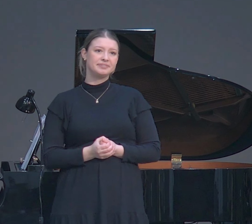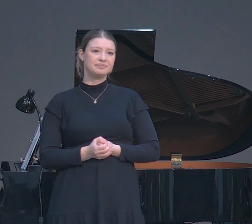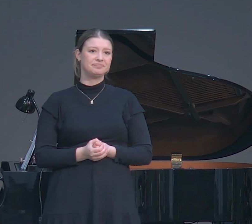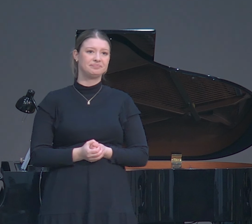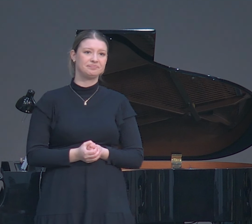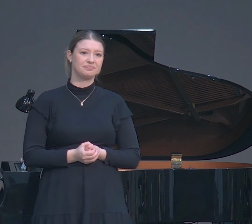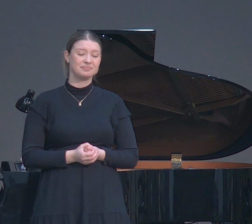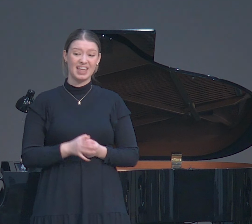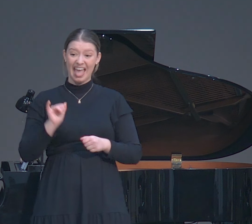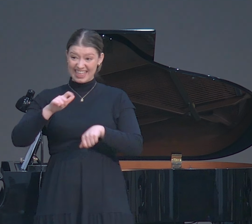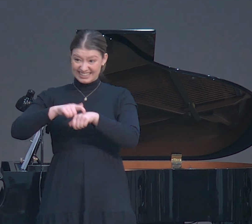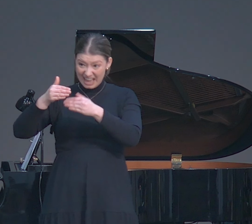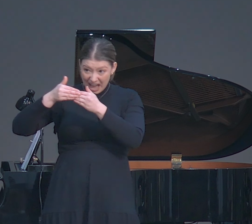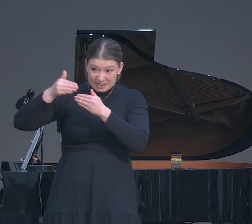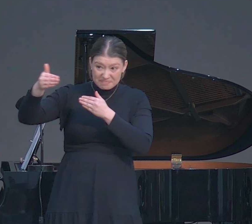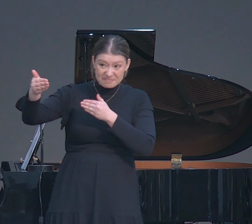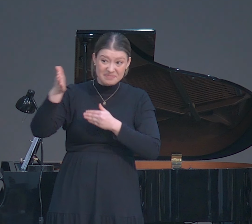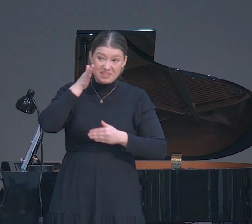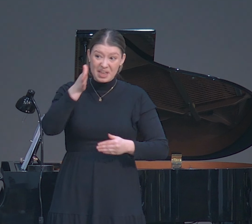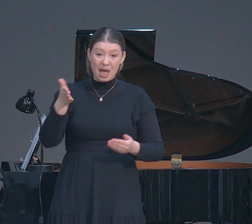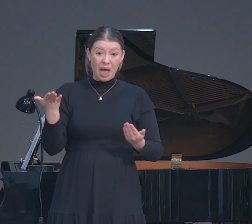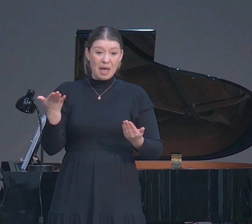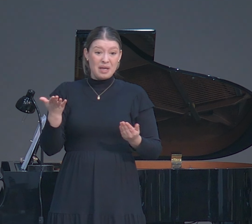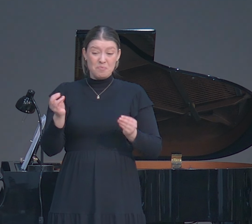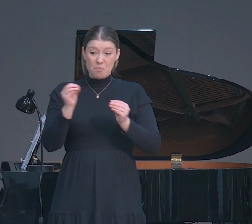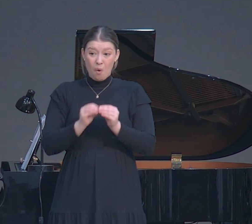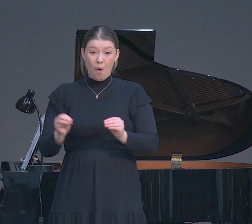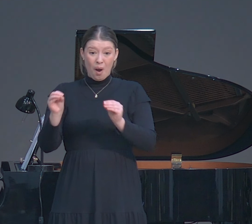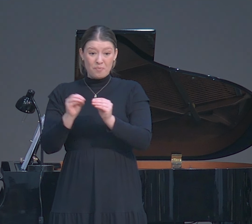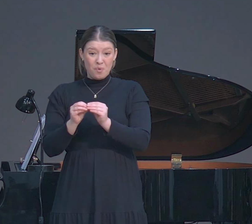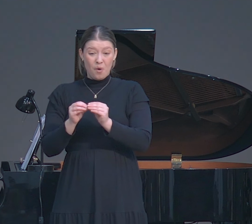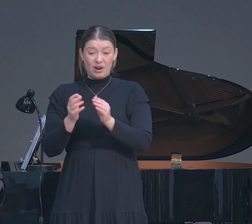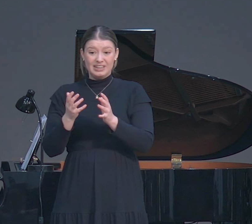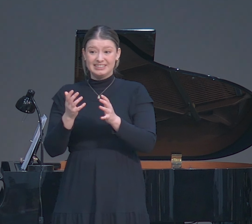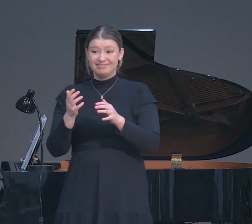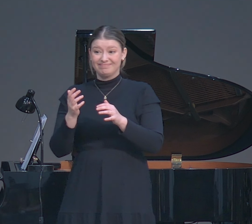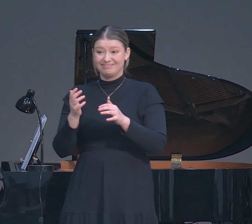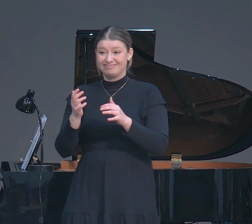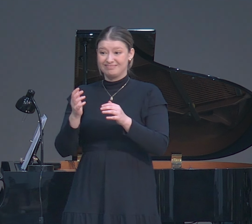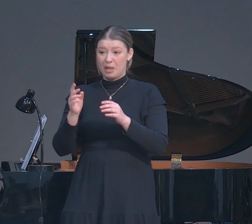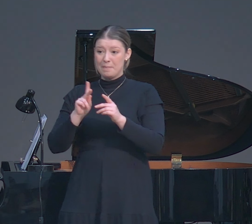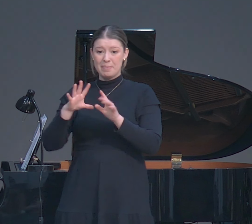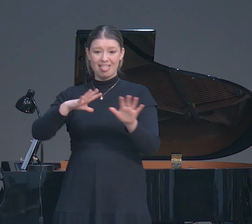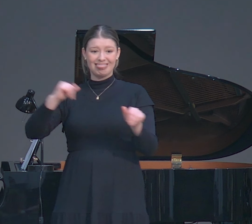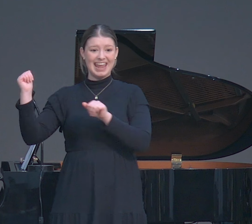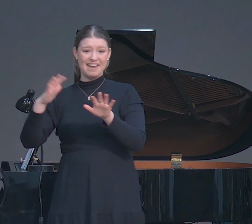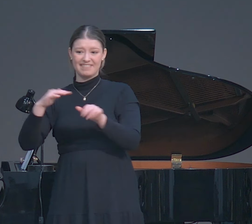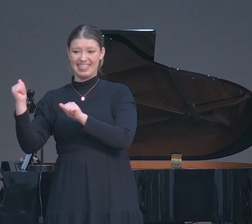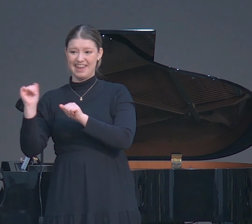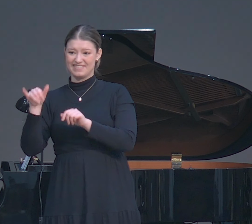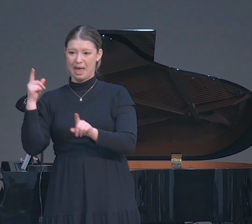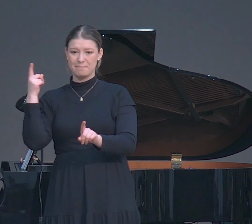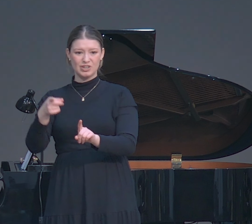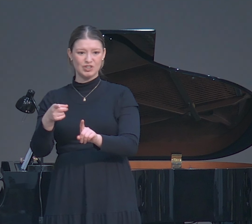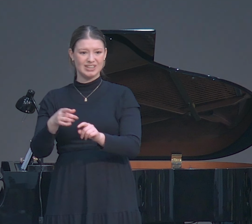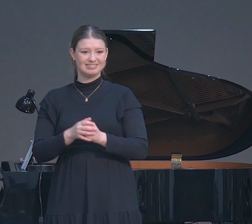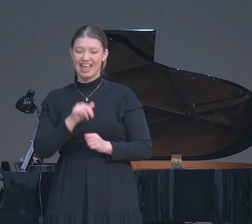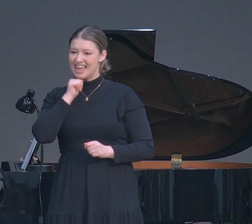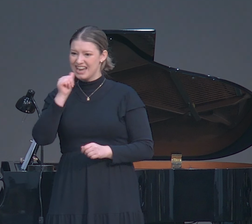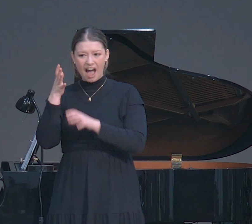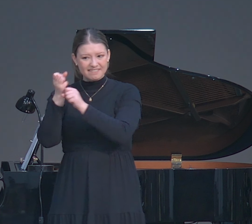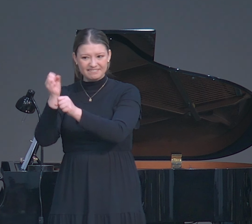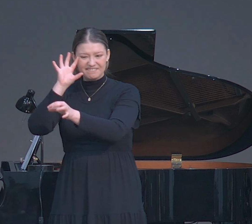You see, in the days ahead, there will be fewer and fewer and fewer people who remain true to the mission. Why? Because they're